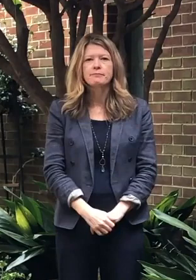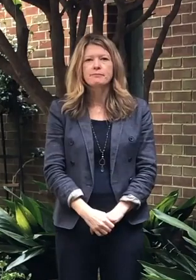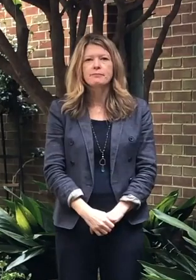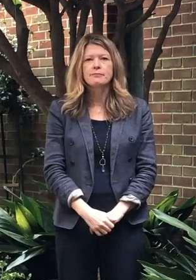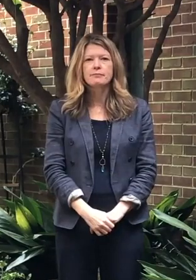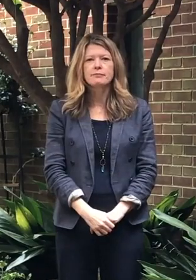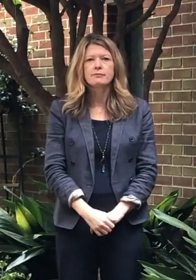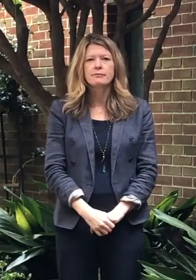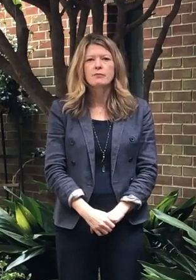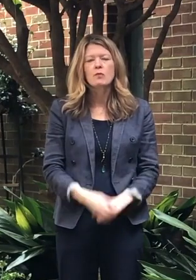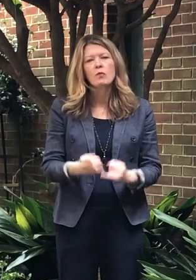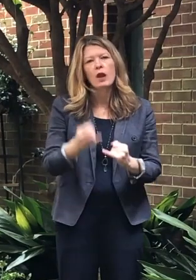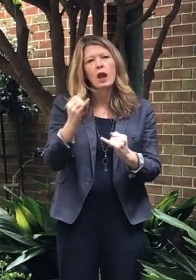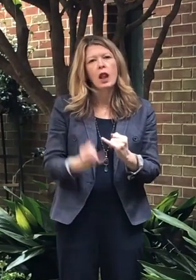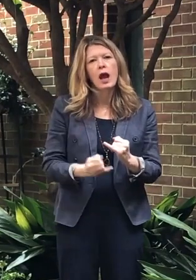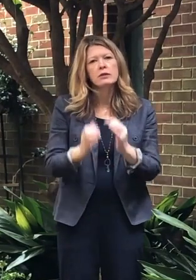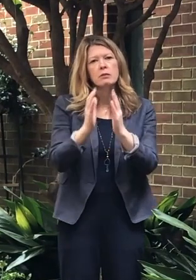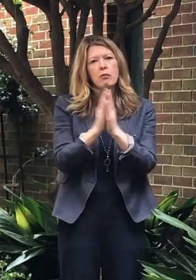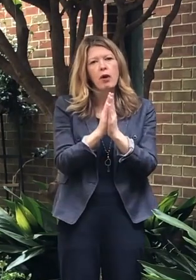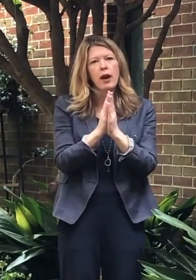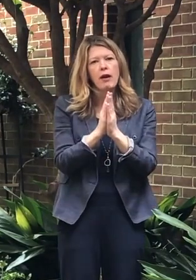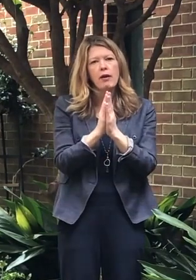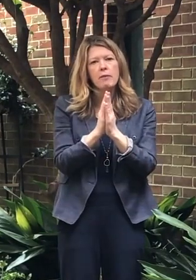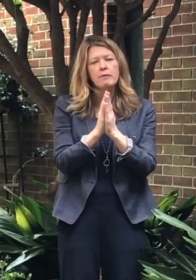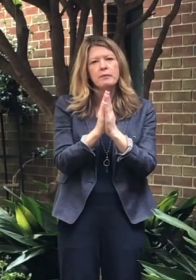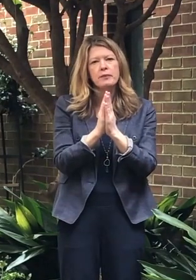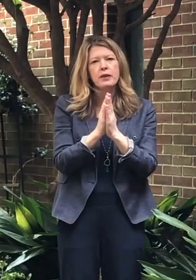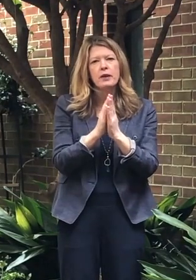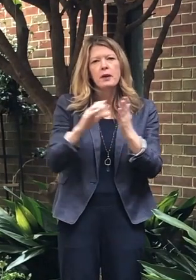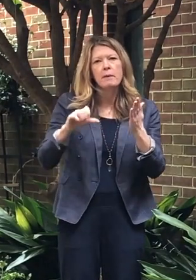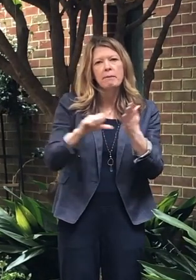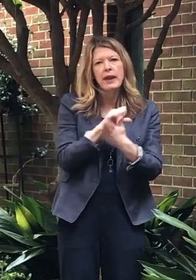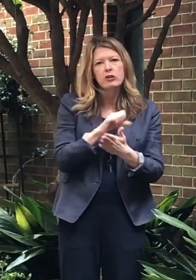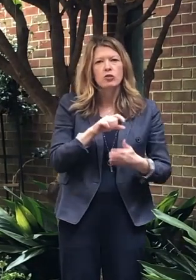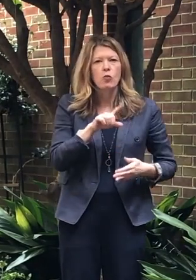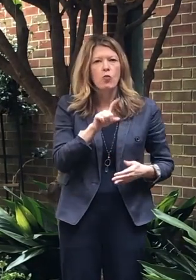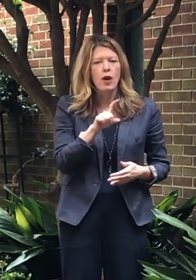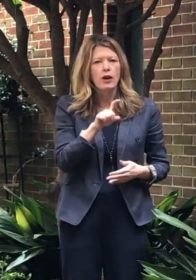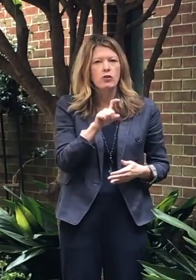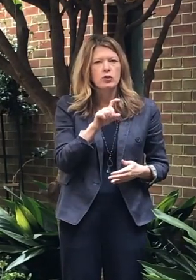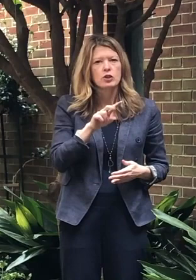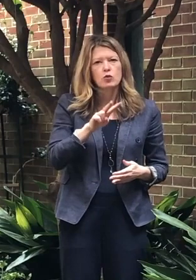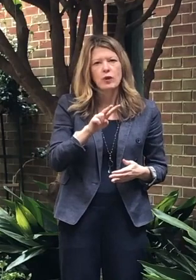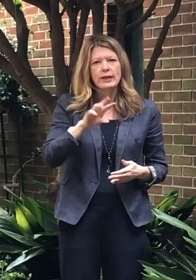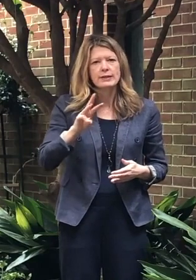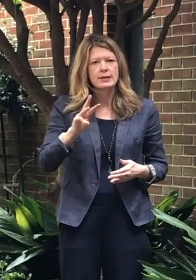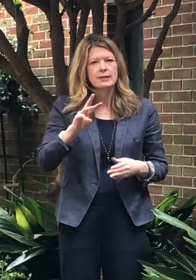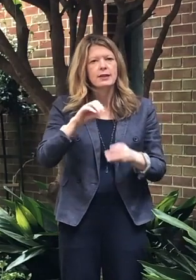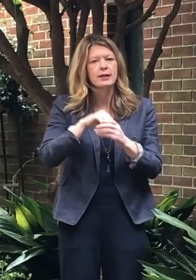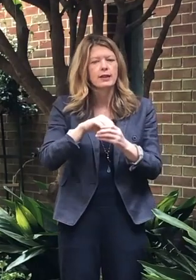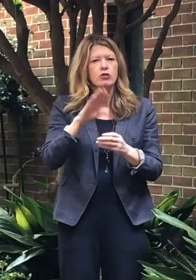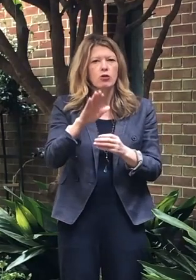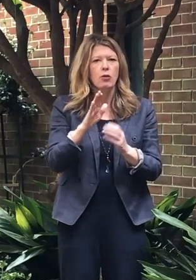Our last prayer is the prayer of St. Chrysostom, found on page 126 of your prayer book.